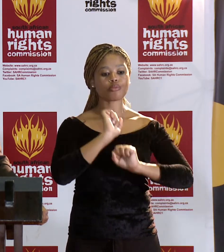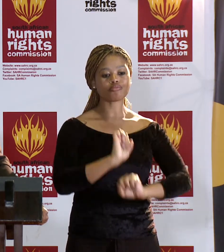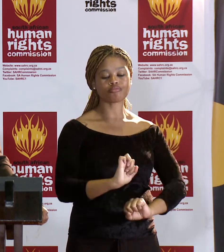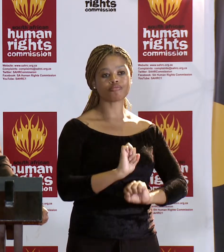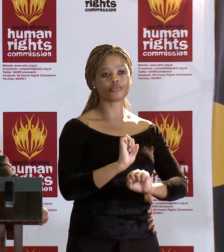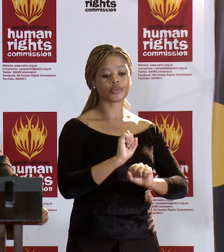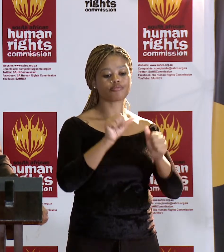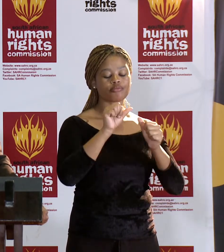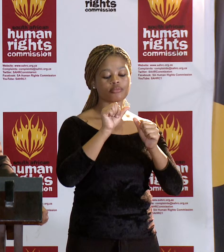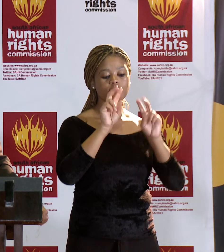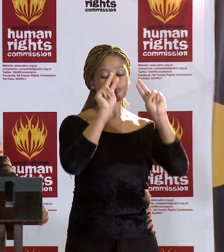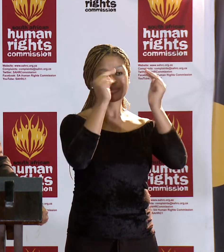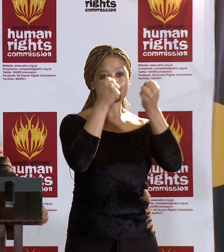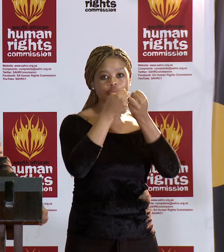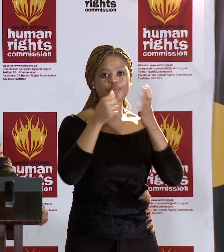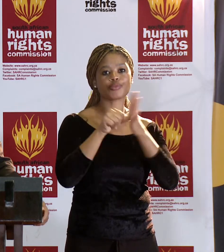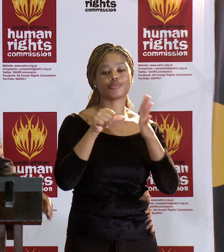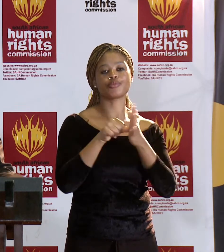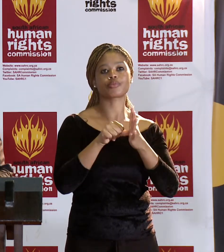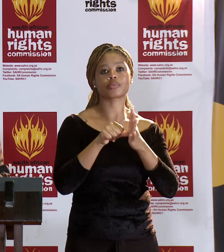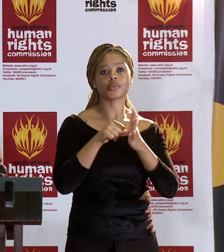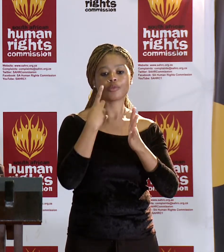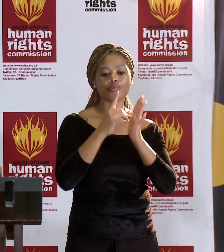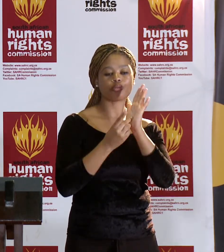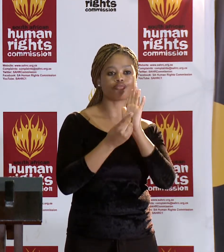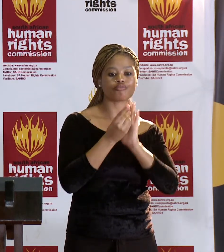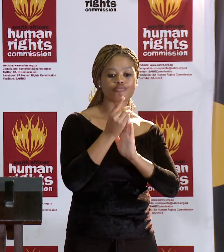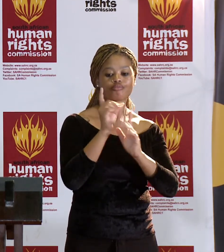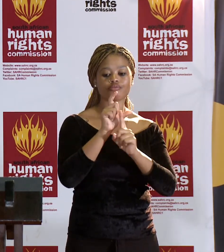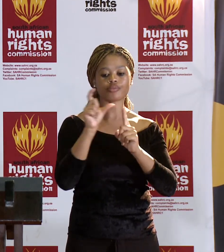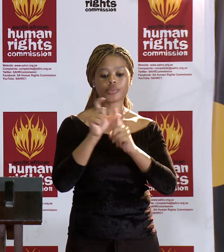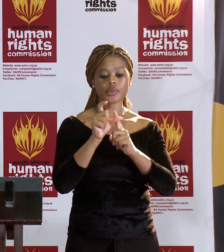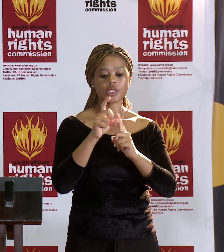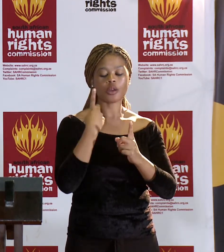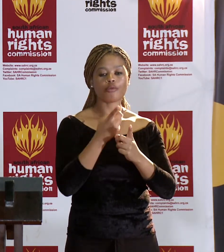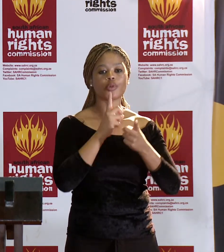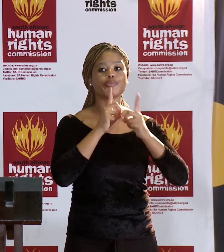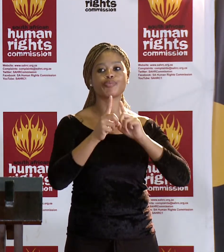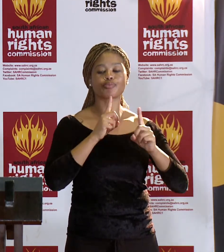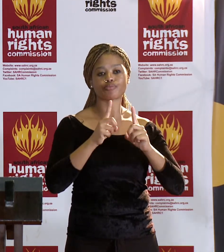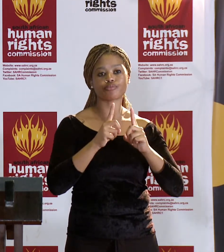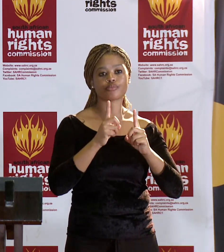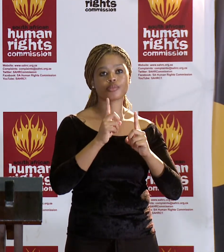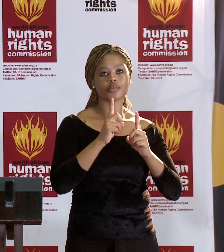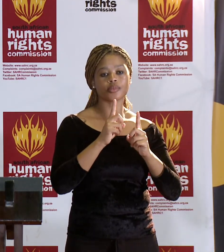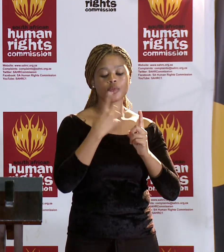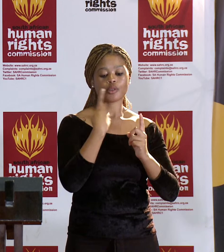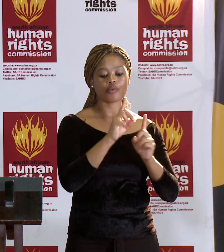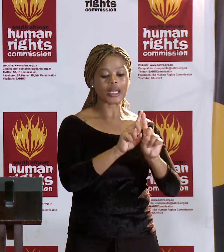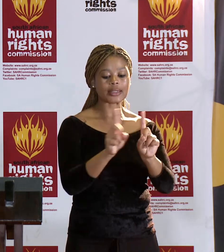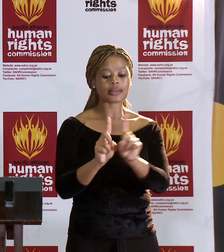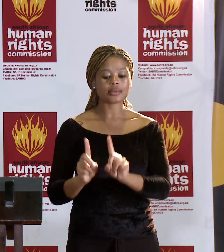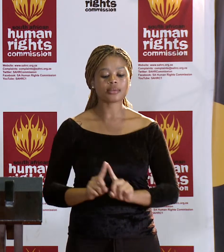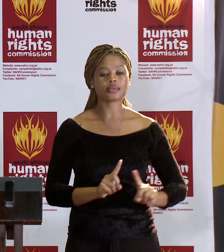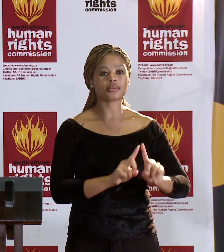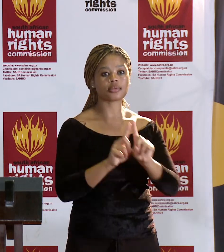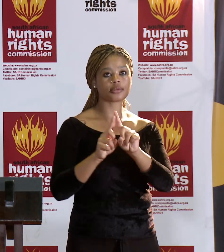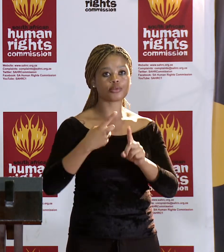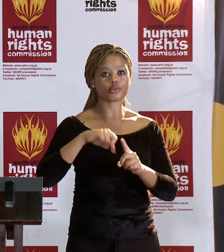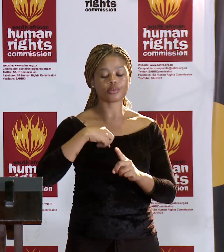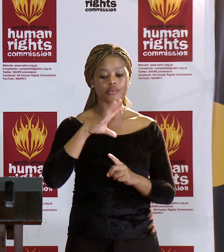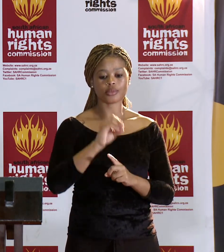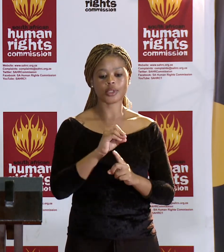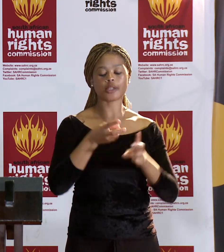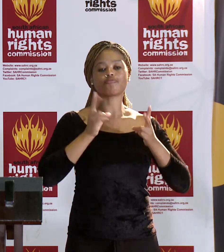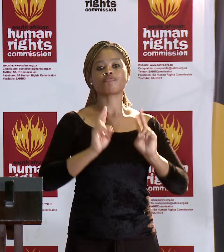national importance in pursuit of developing a culture of dialoguing through our differences, which we hope becomes